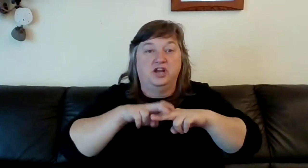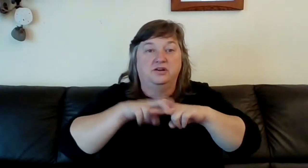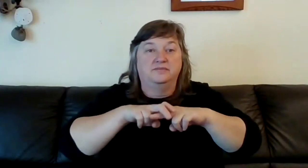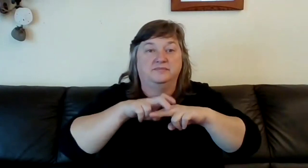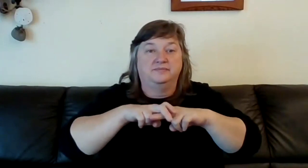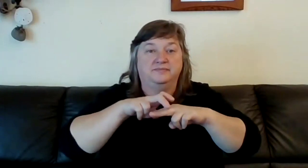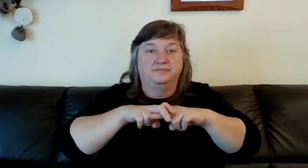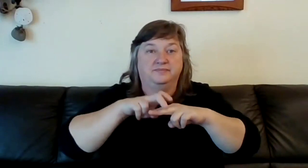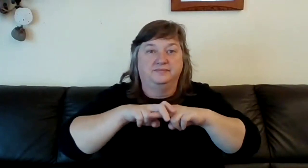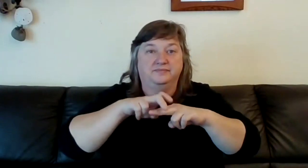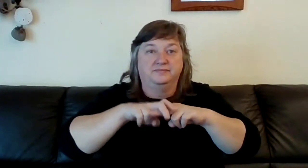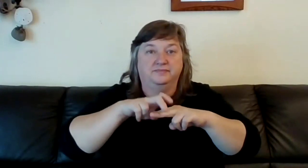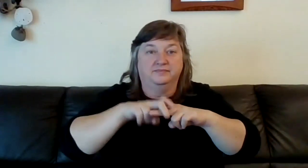chair,